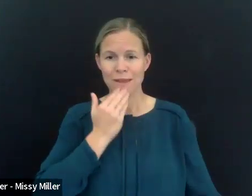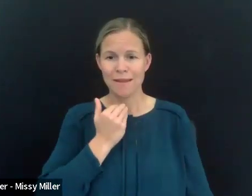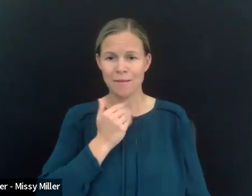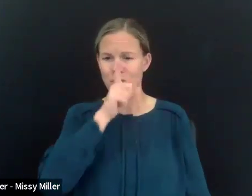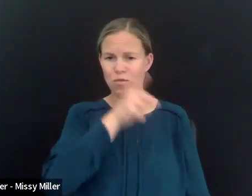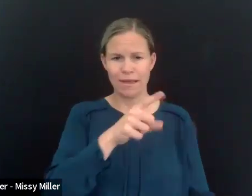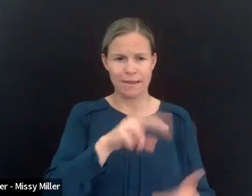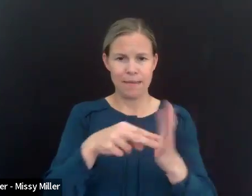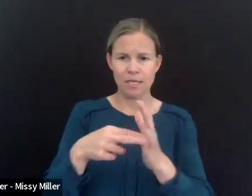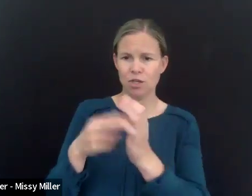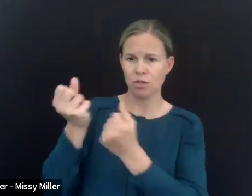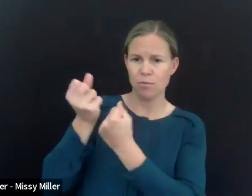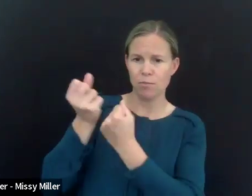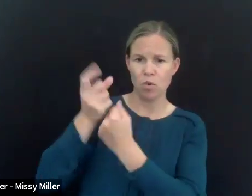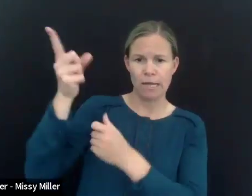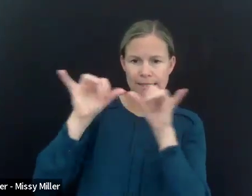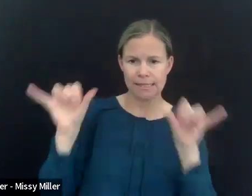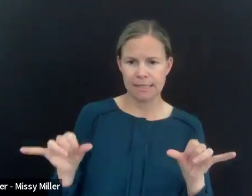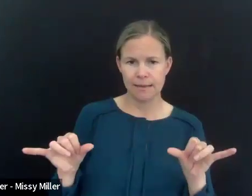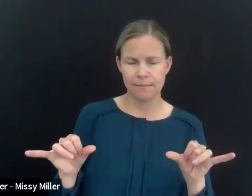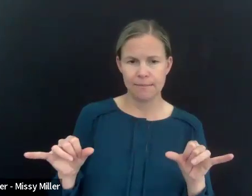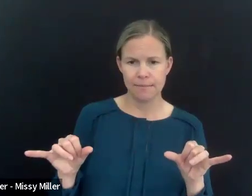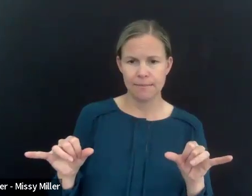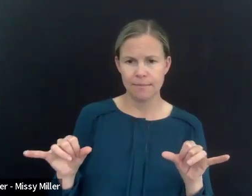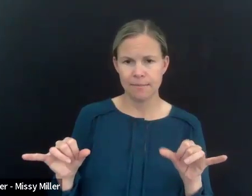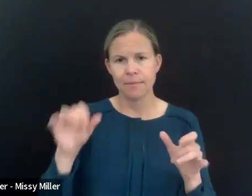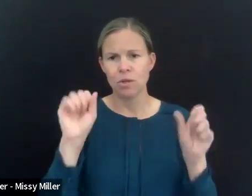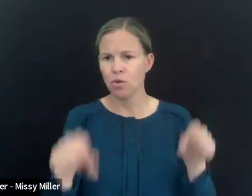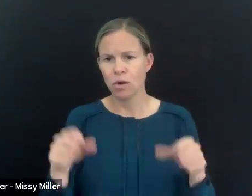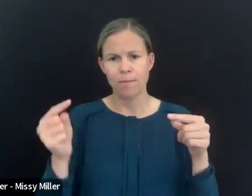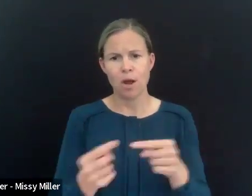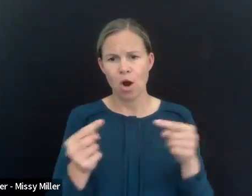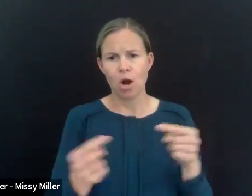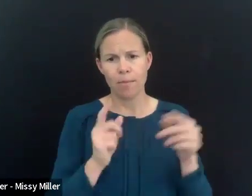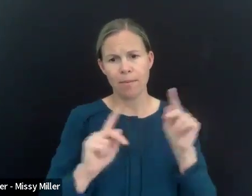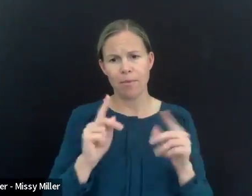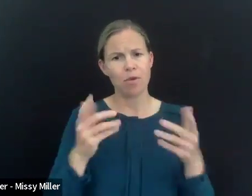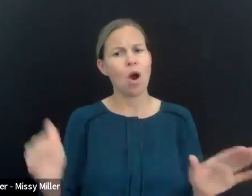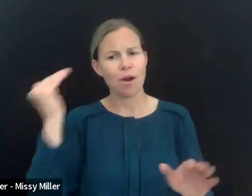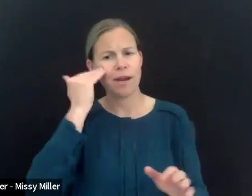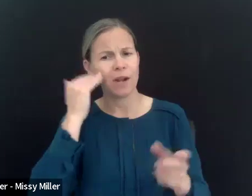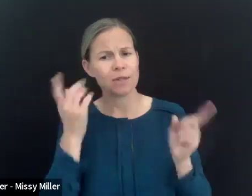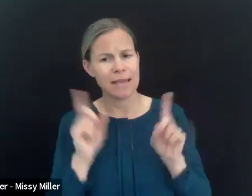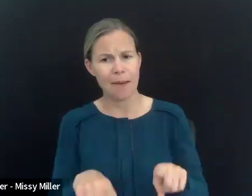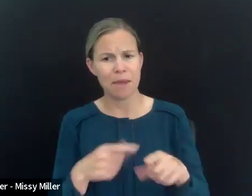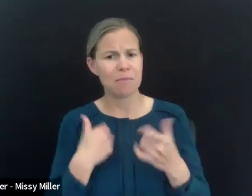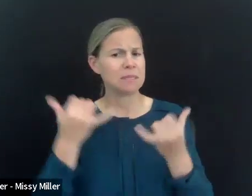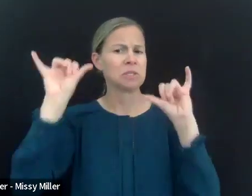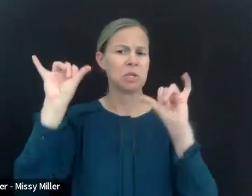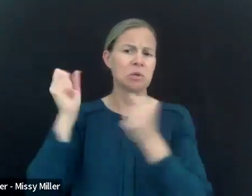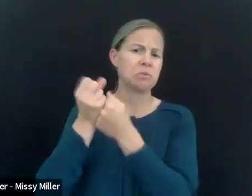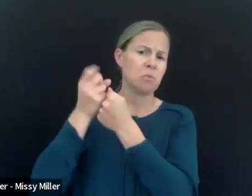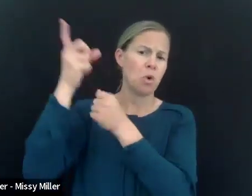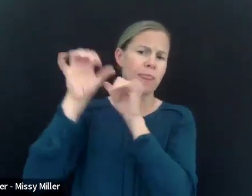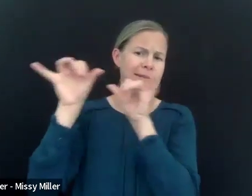whether you are intentionally or unintentionally harming people, you know that there's harm being done, and you continue to uphold this system because it's the